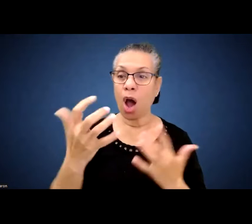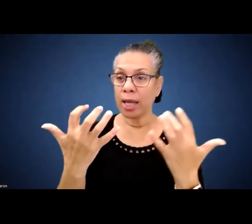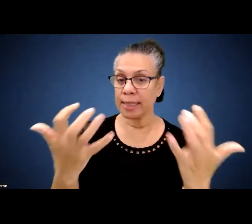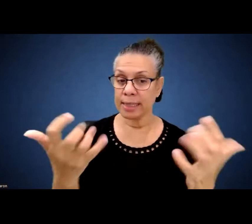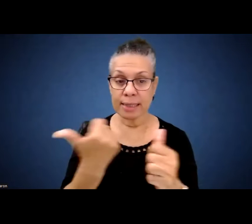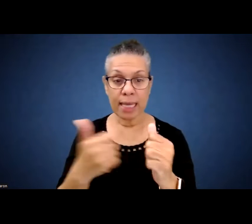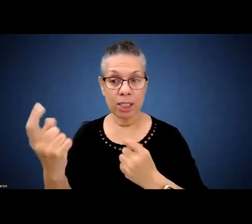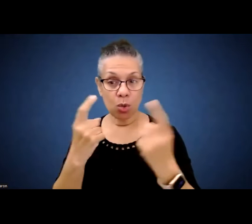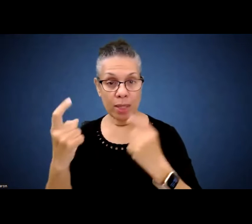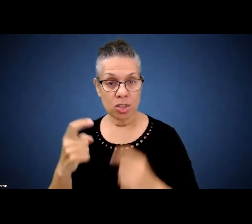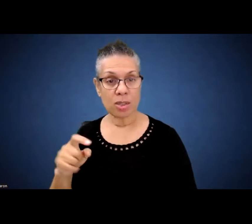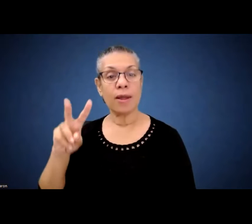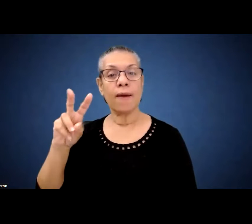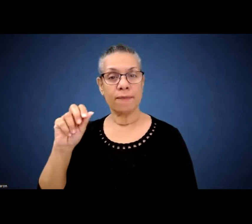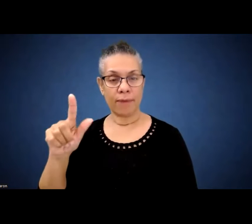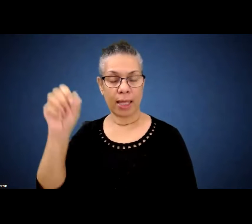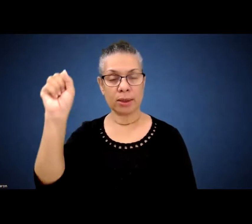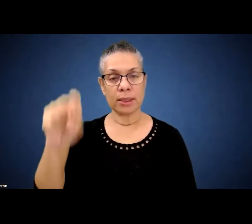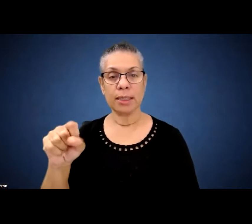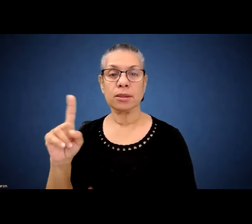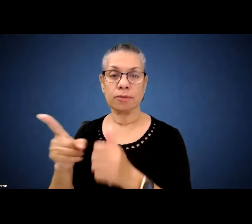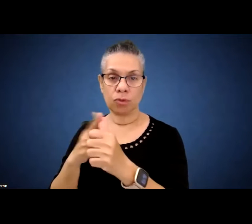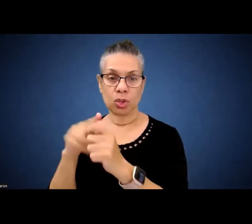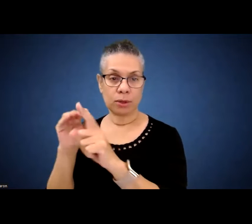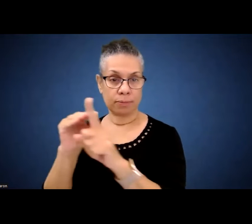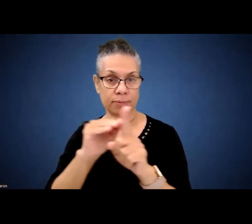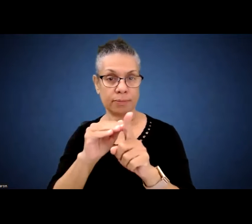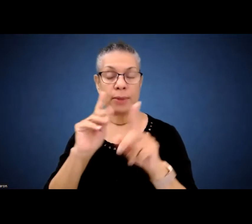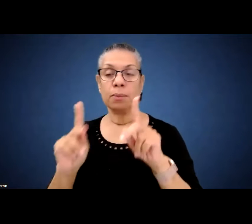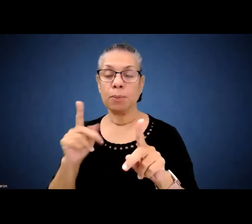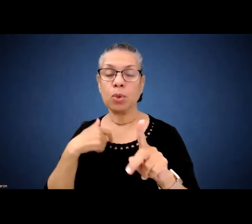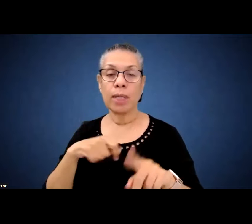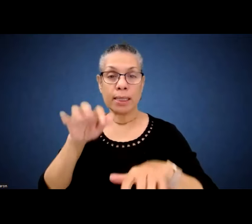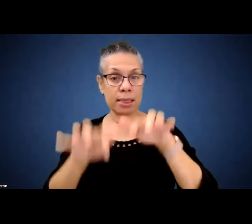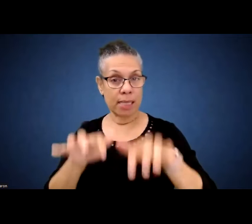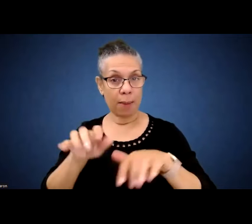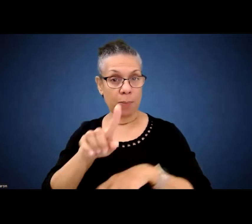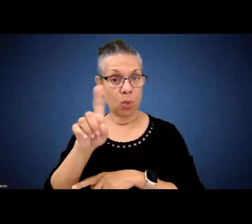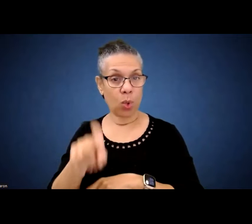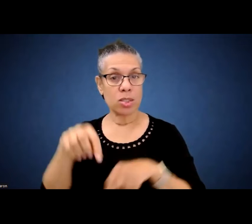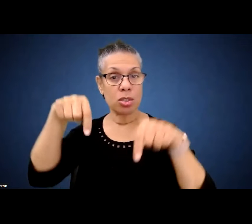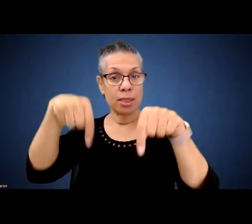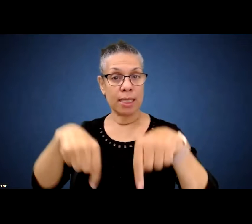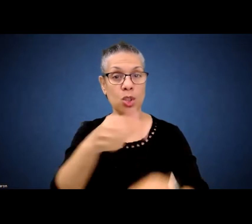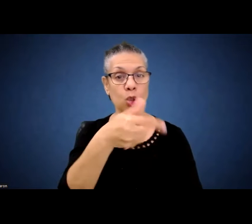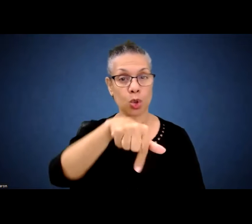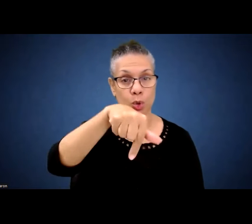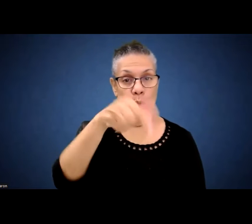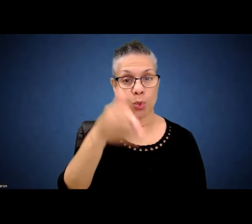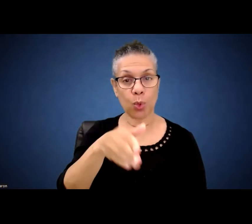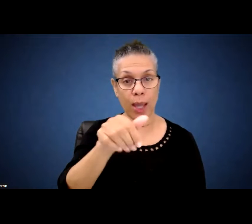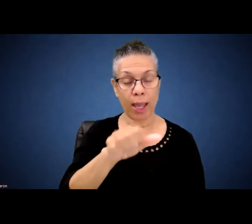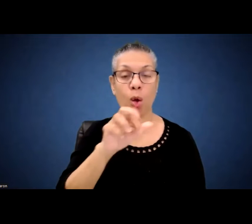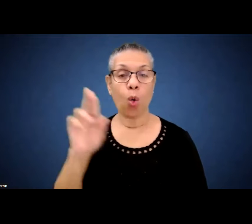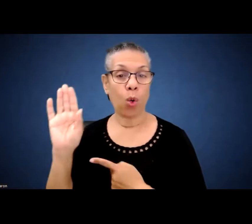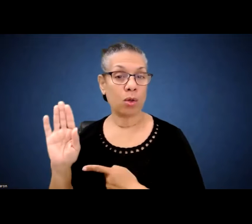Val? Yeah, so just a reminder, attendees can type their questions in the Q&A box, or they can raise